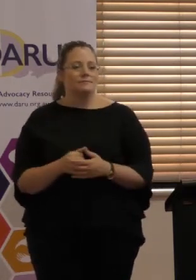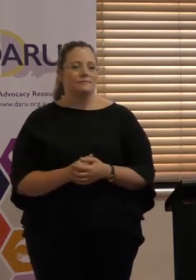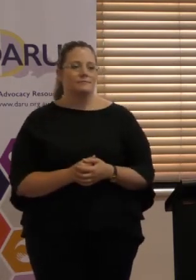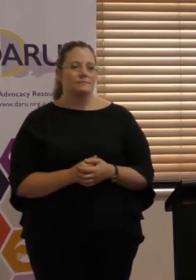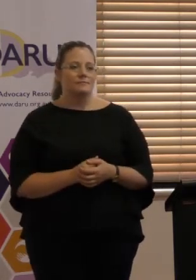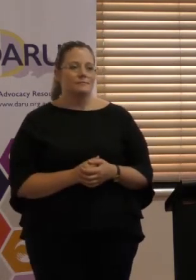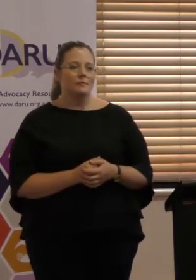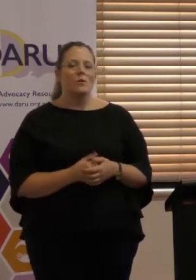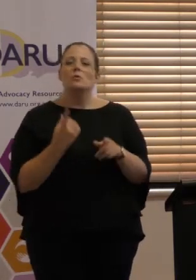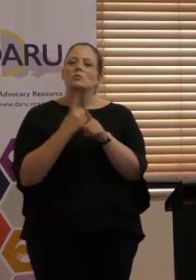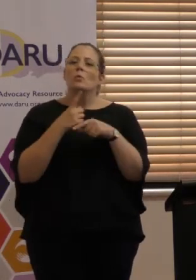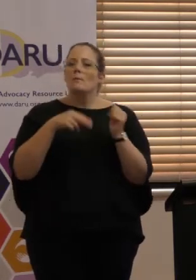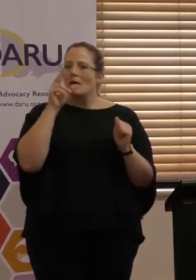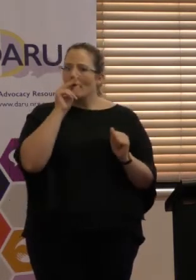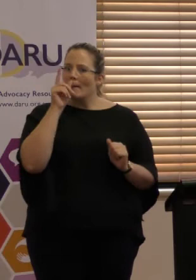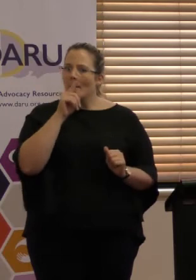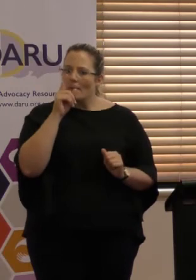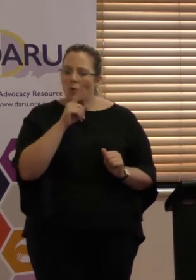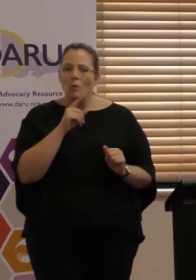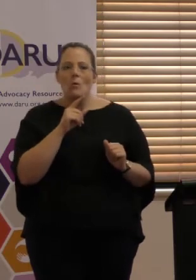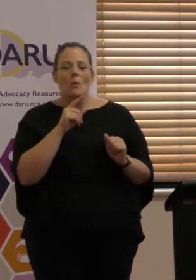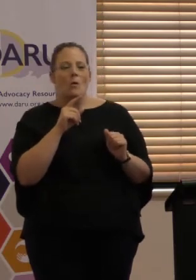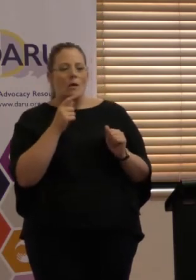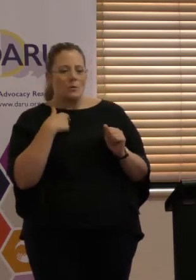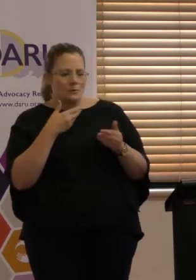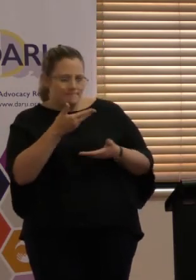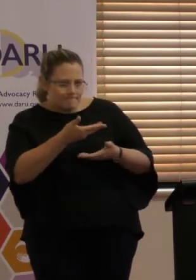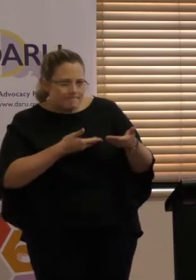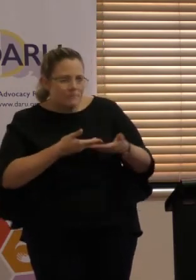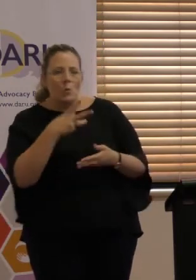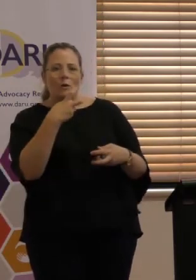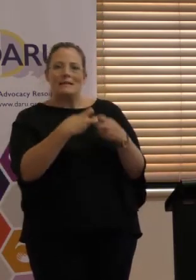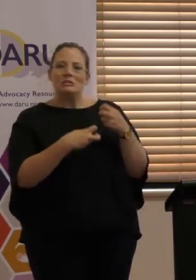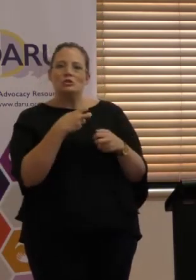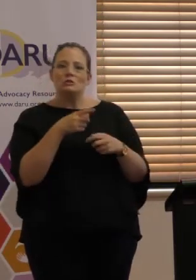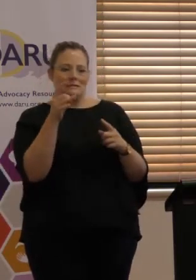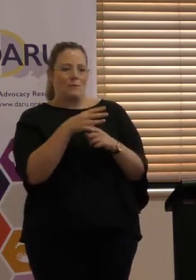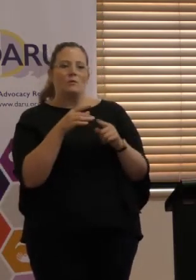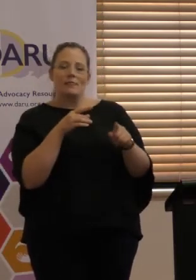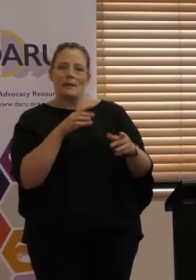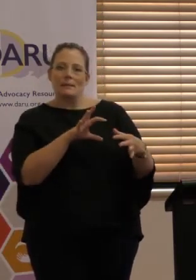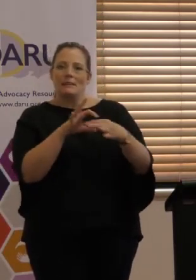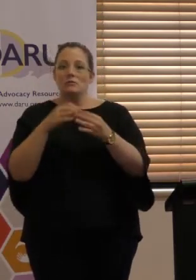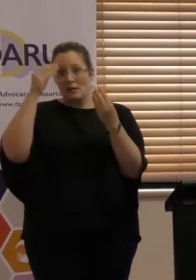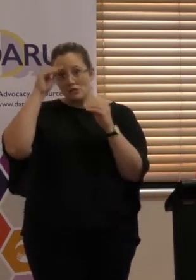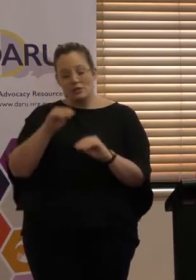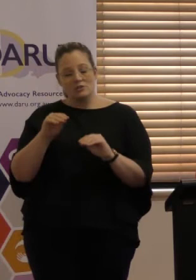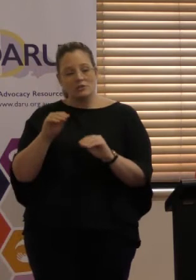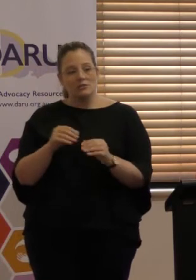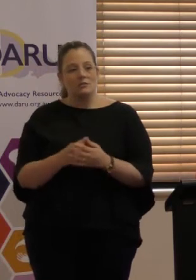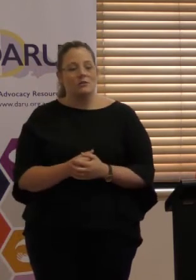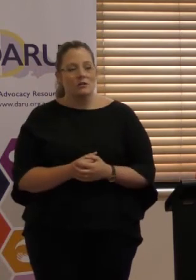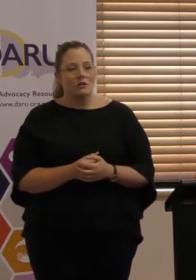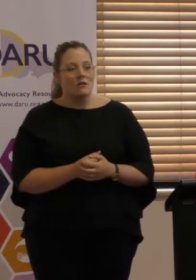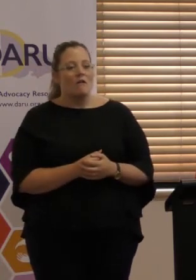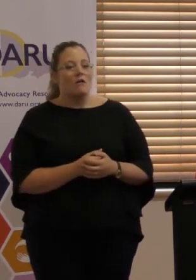about the information that comes back from young people about what issues are relevant to them in their education, we gather